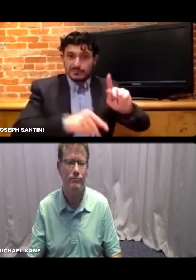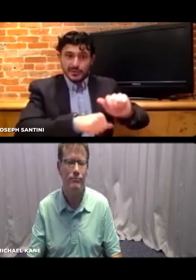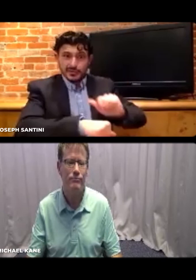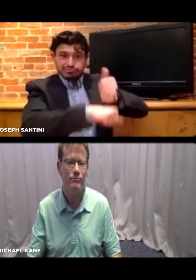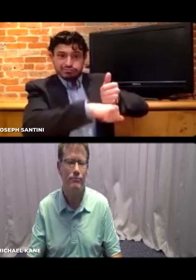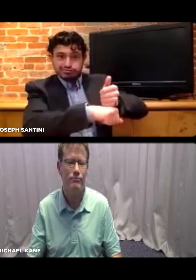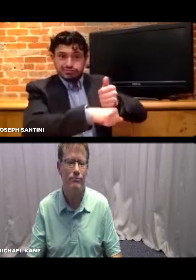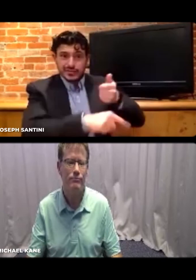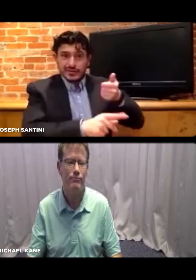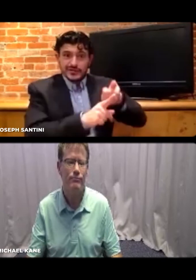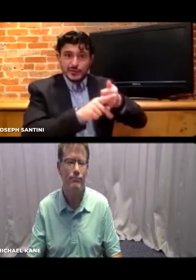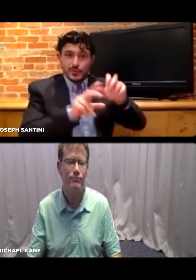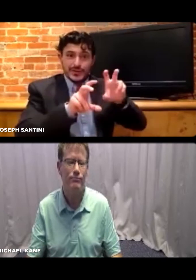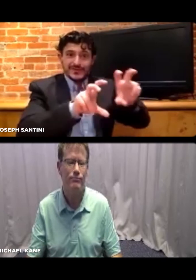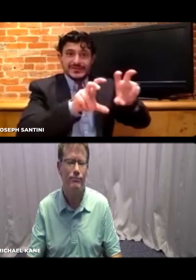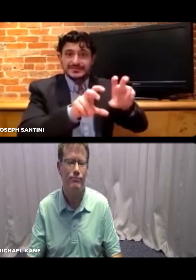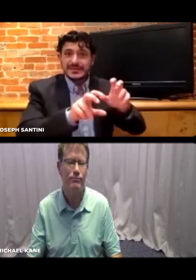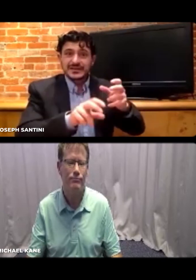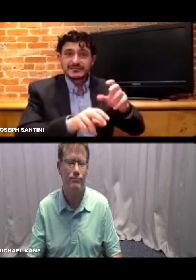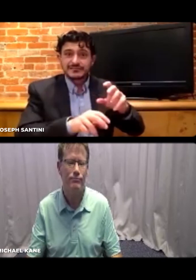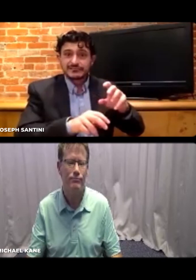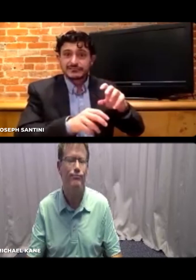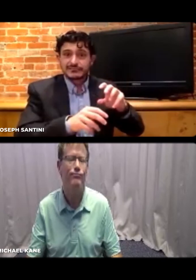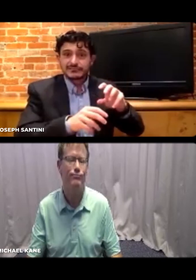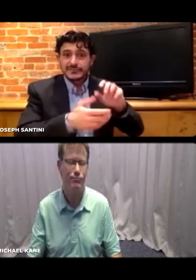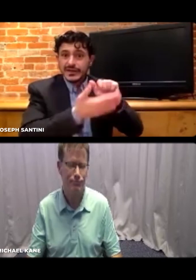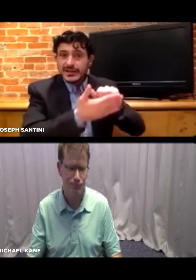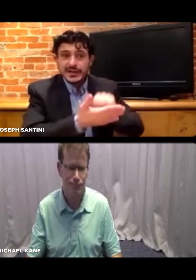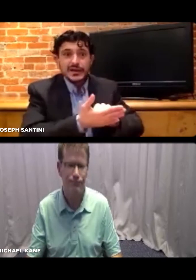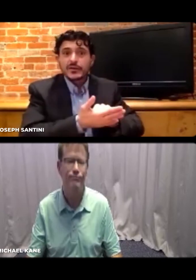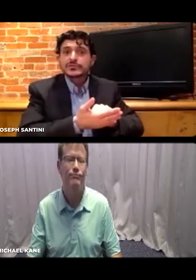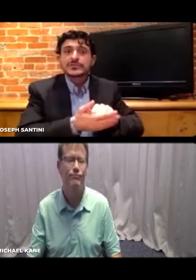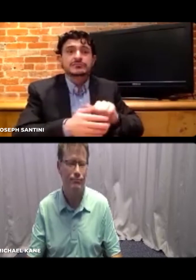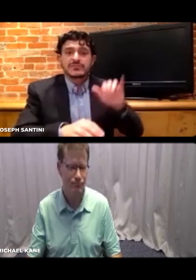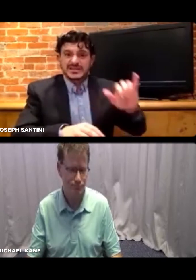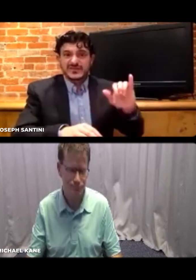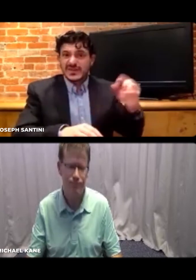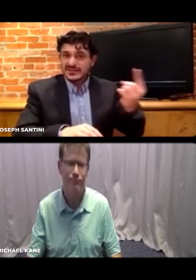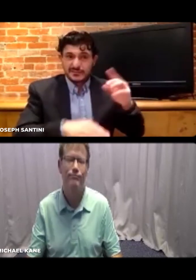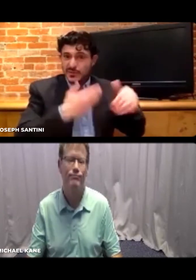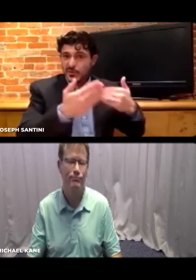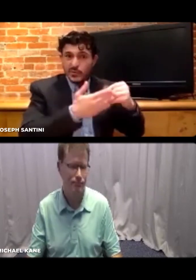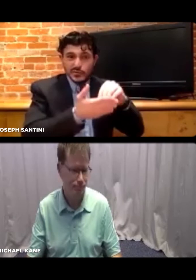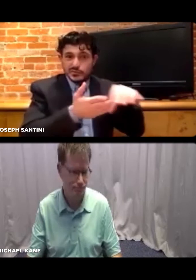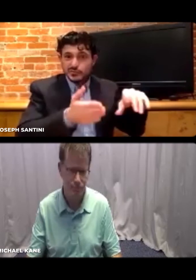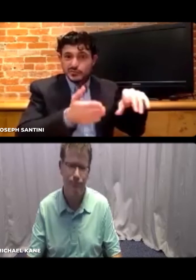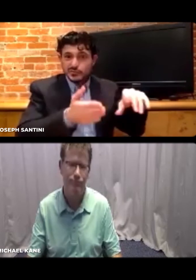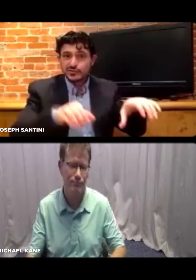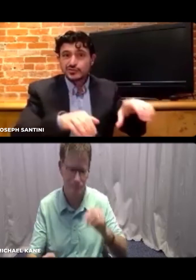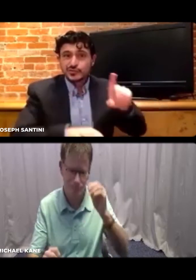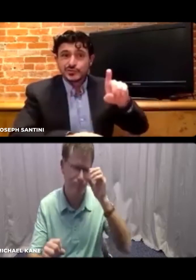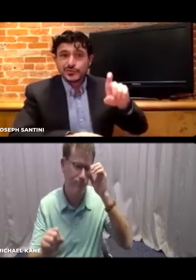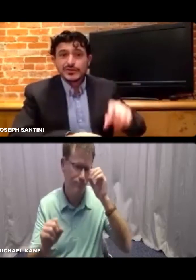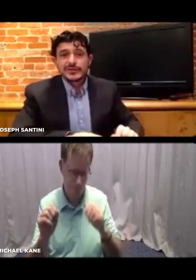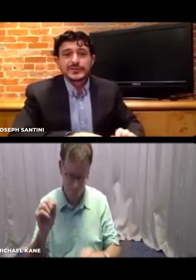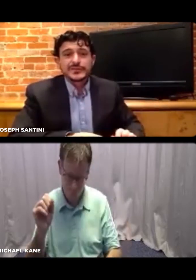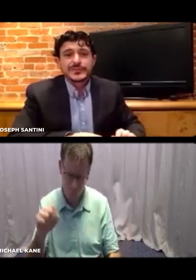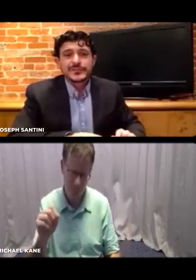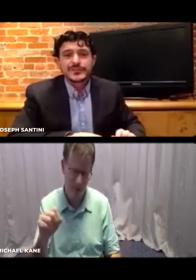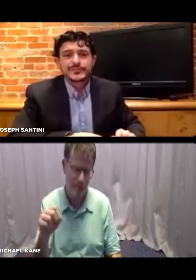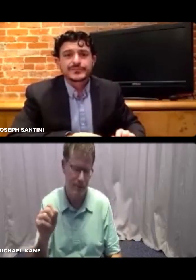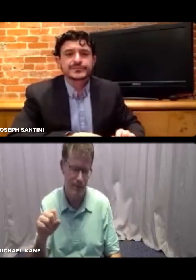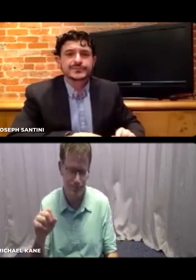Does everyone have to start their own investment account? Is that the only thing students can do at this moment?